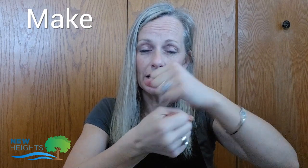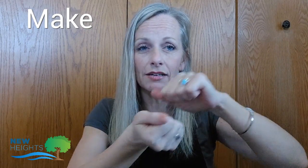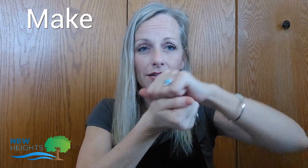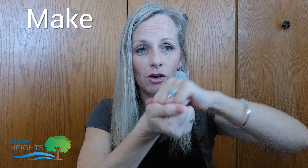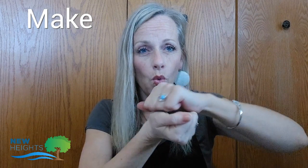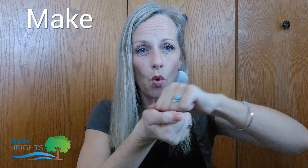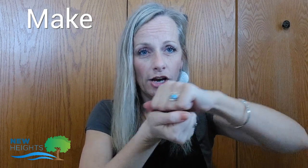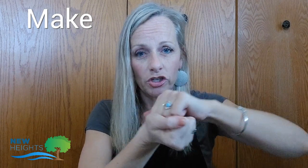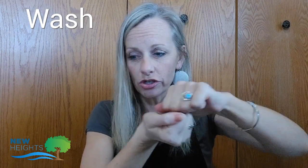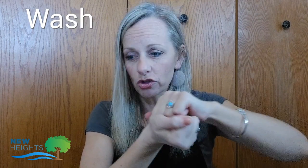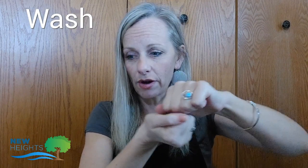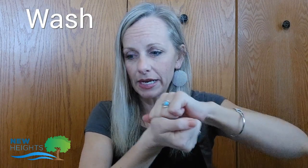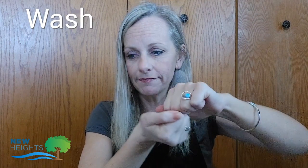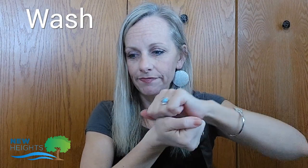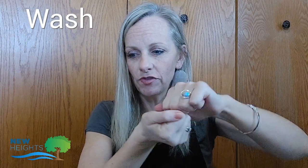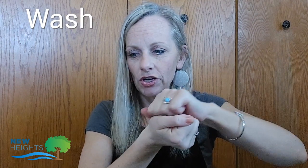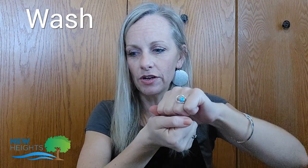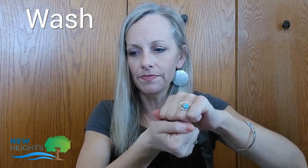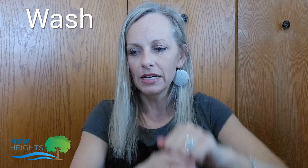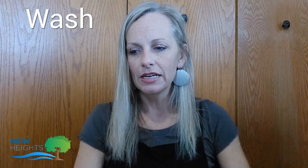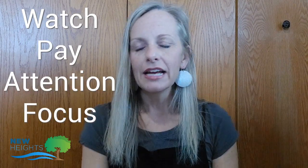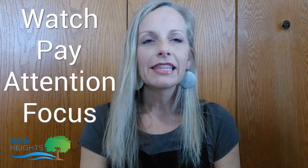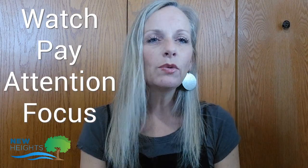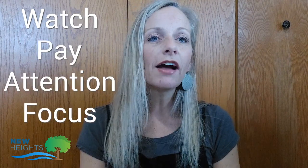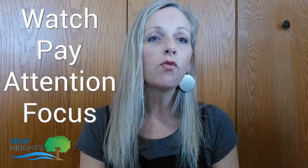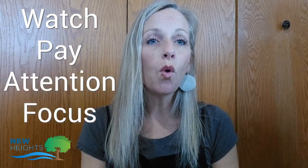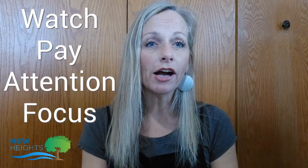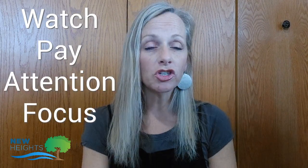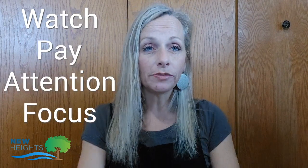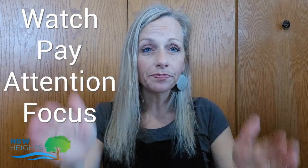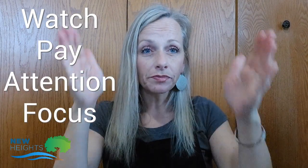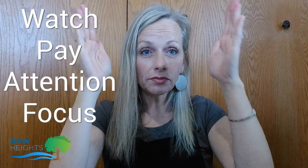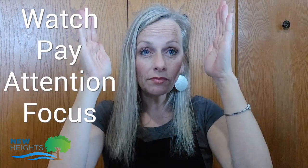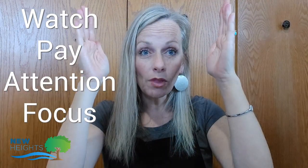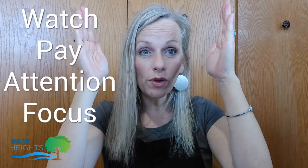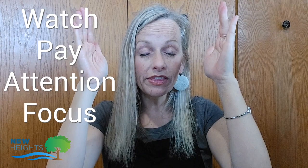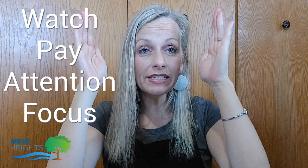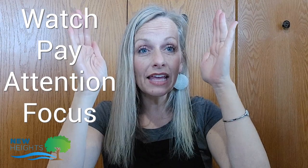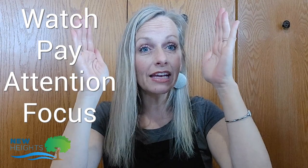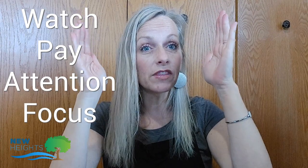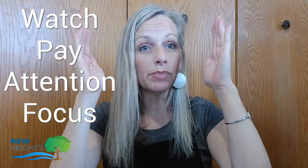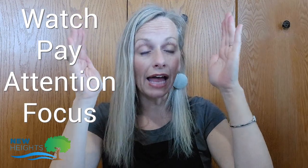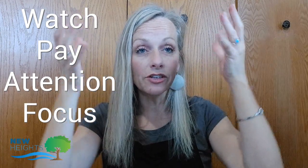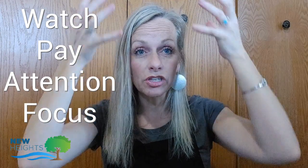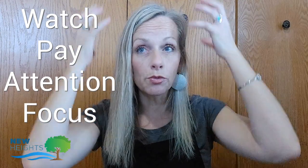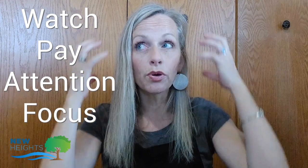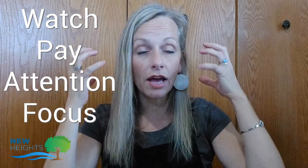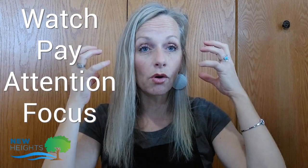twisting. Wash, your scrubbing. Very good. Then we have watch. With this, I think of the blinders that you put on